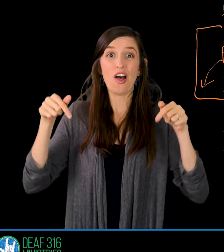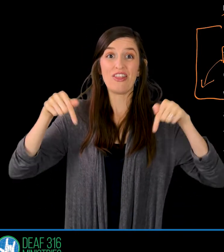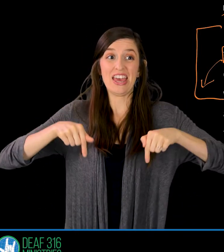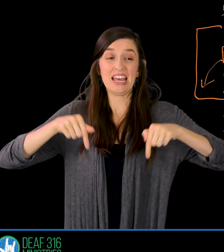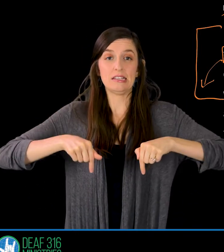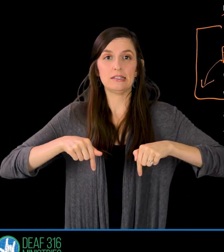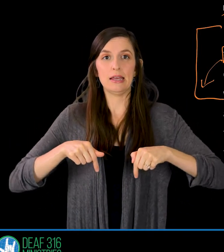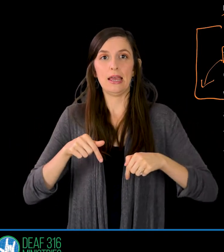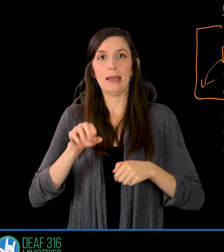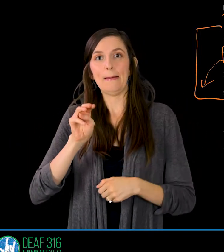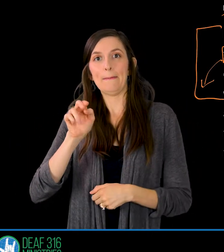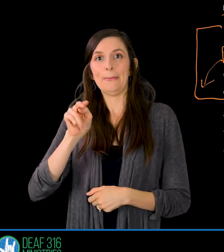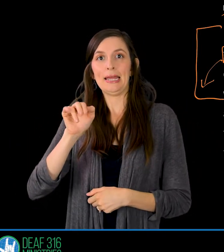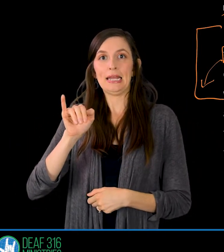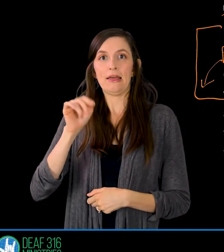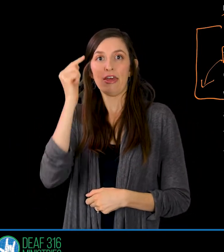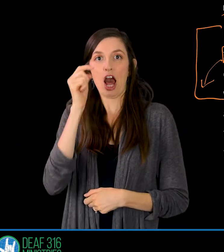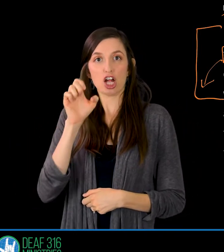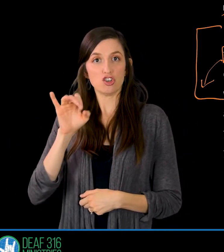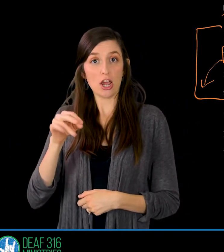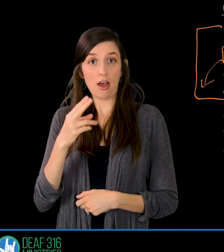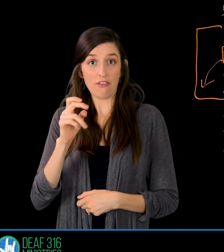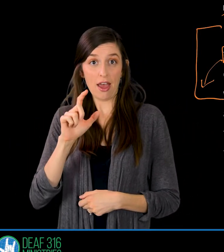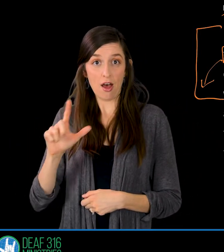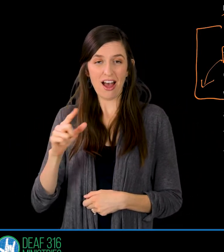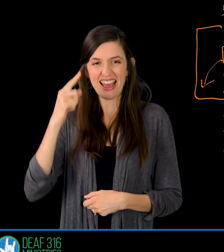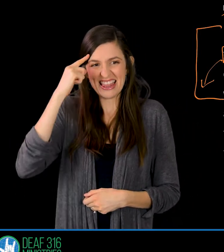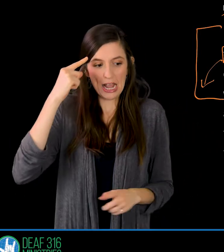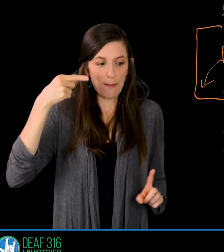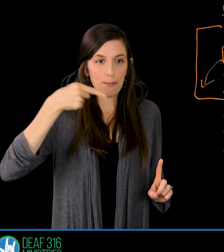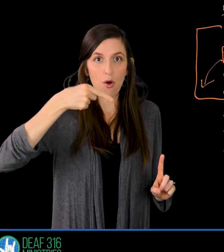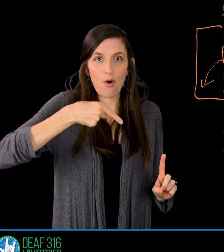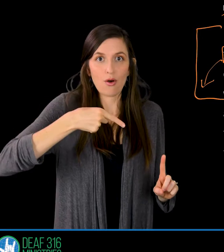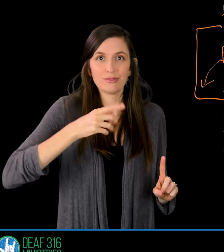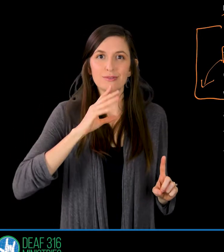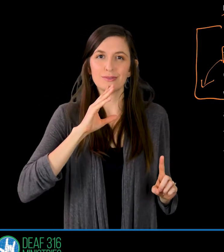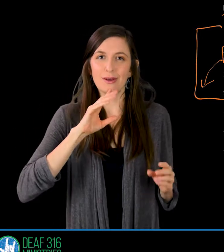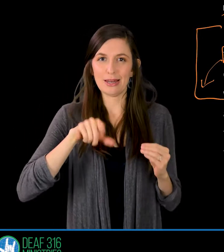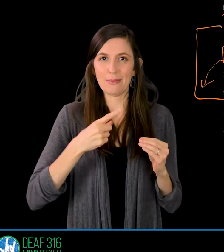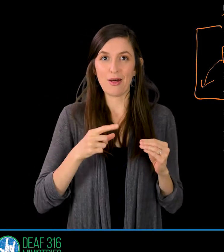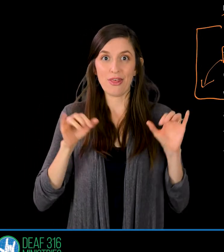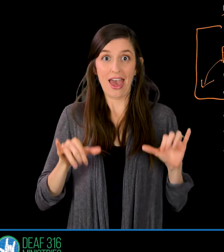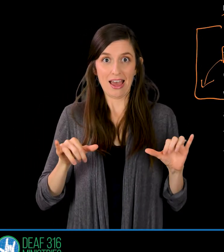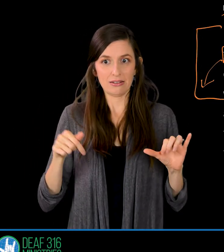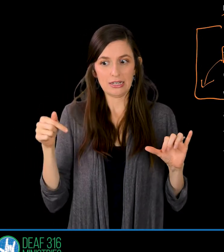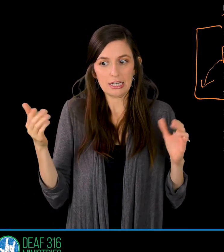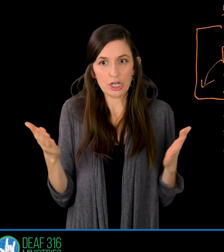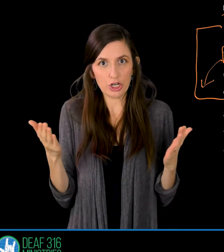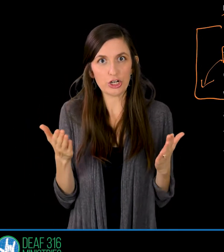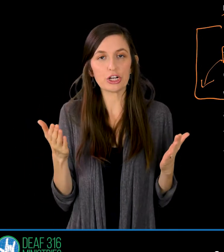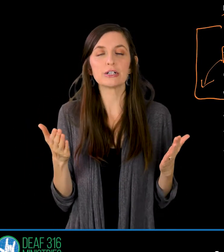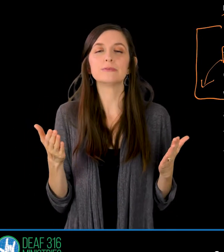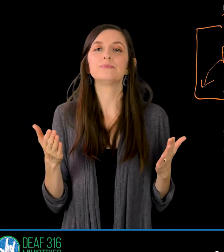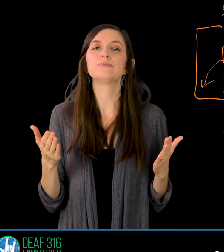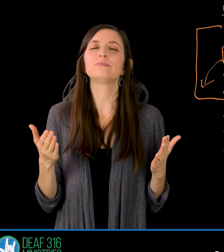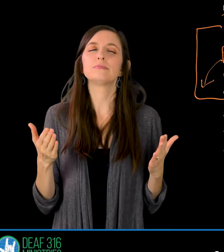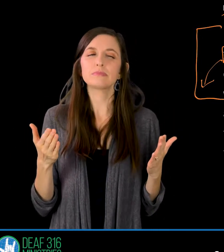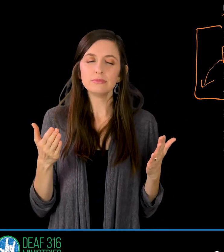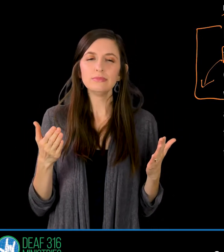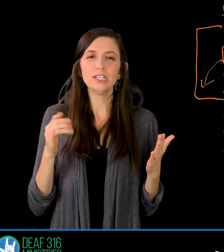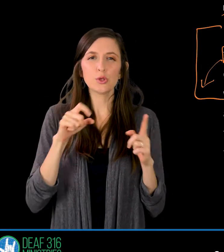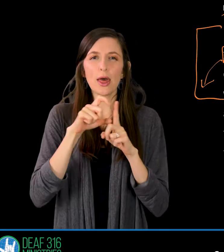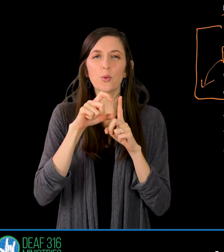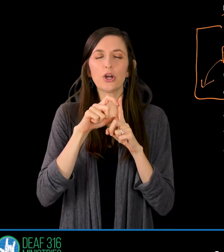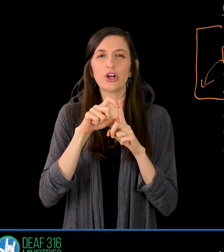mini theology of hell because that's what I think he's talking about here so